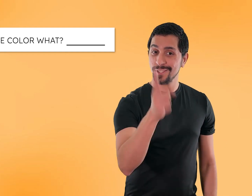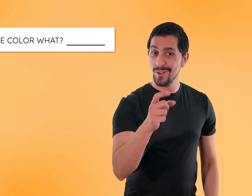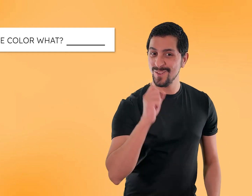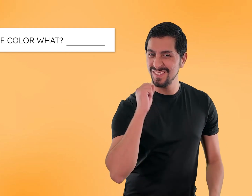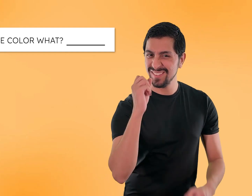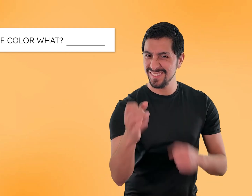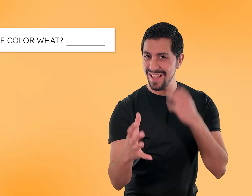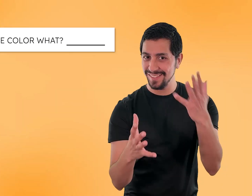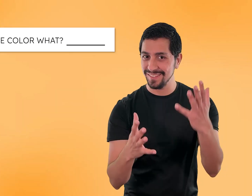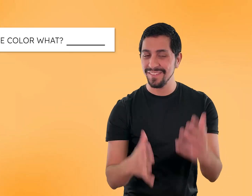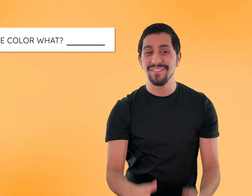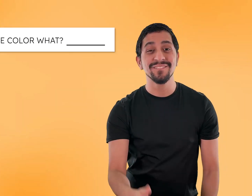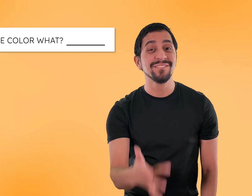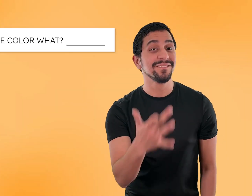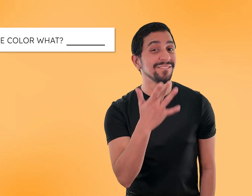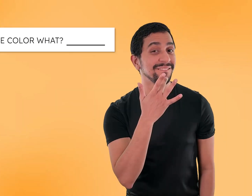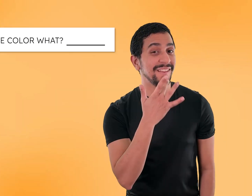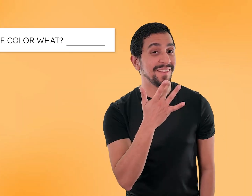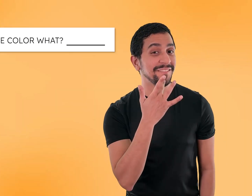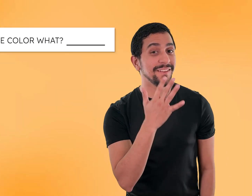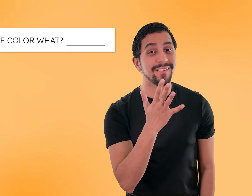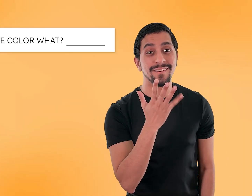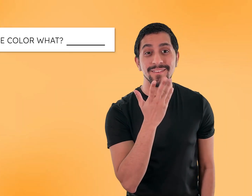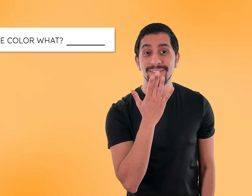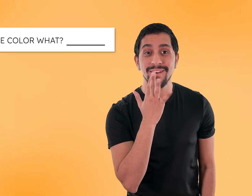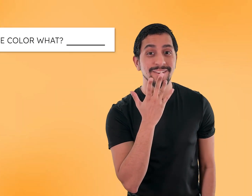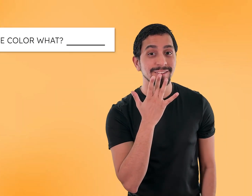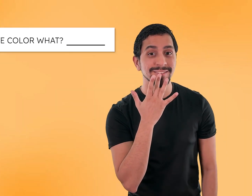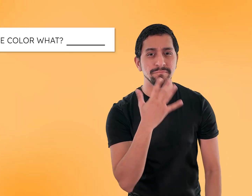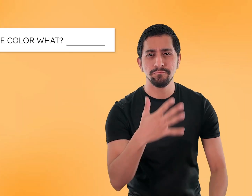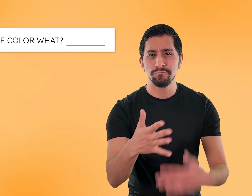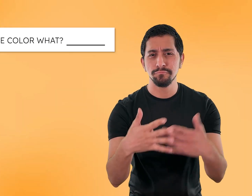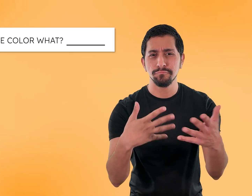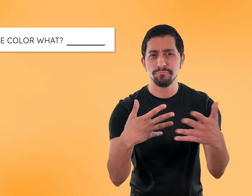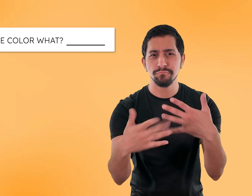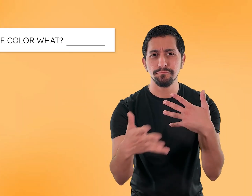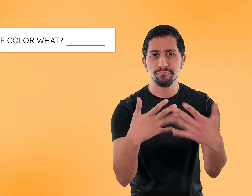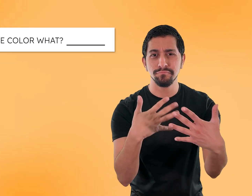You can sign whatever color is your favorite.